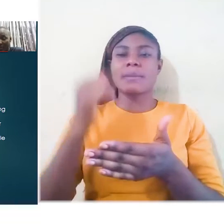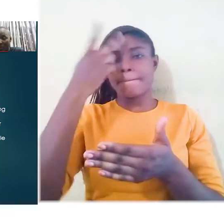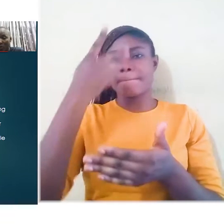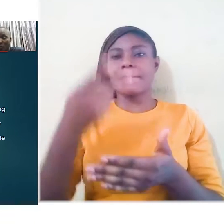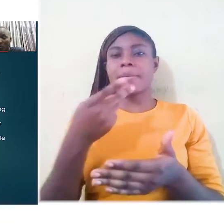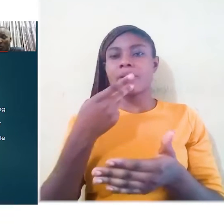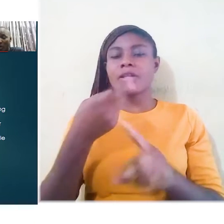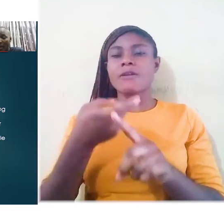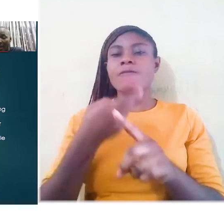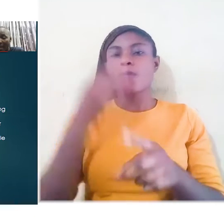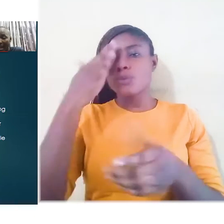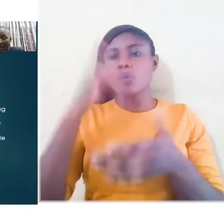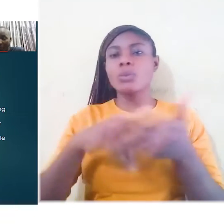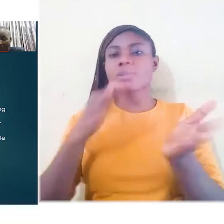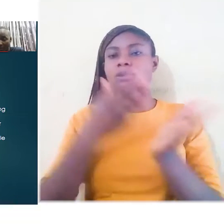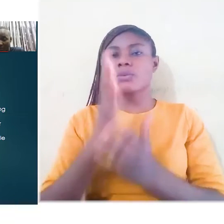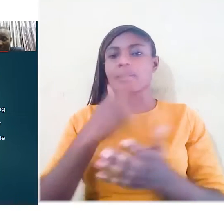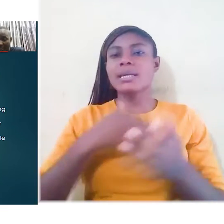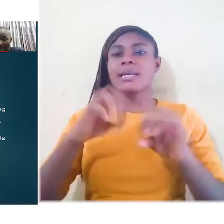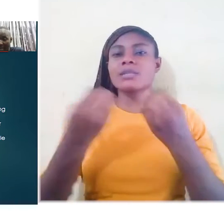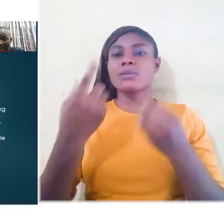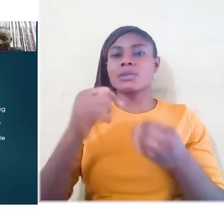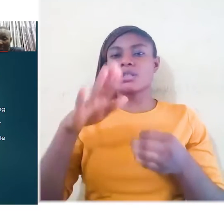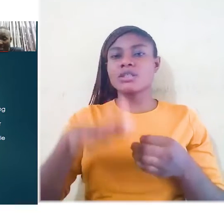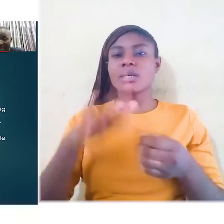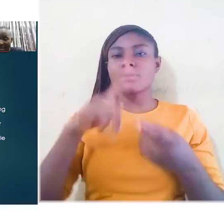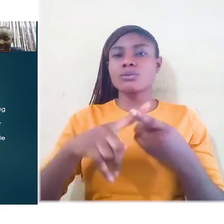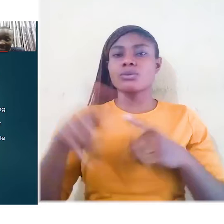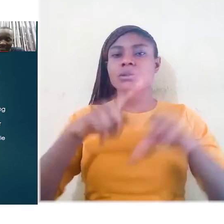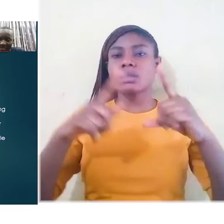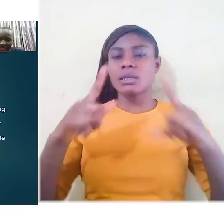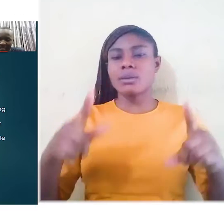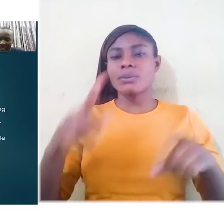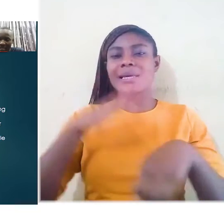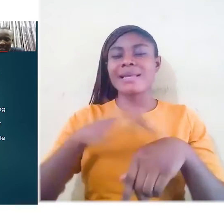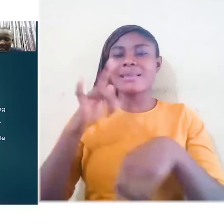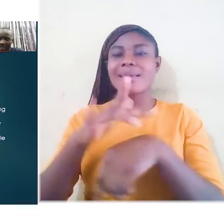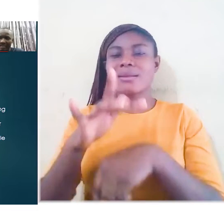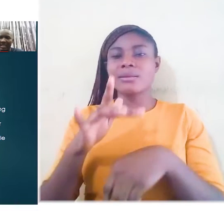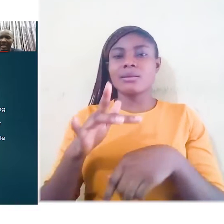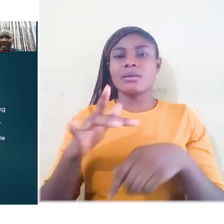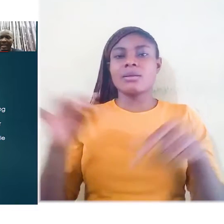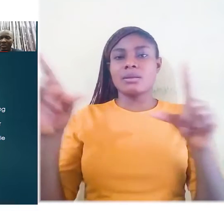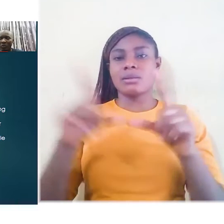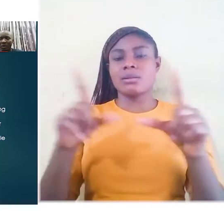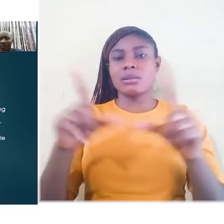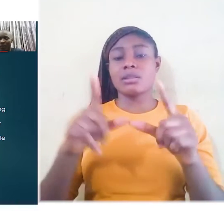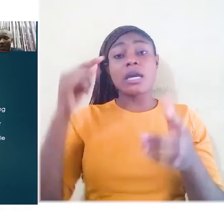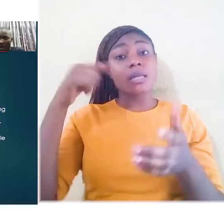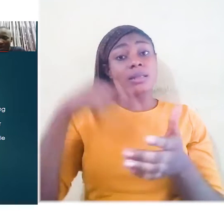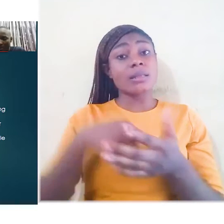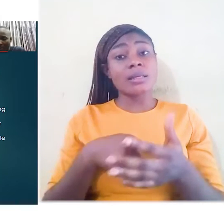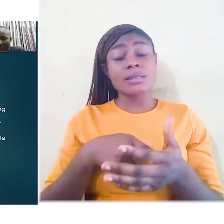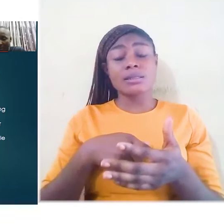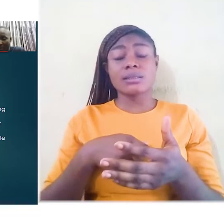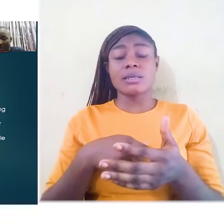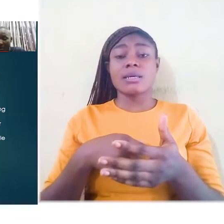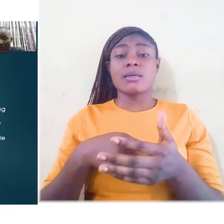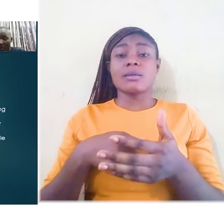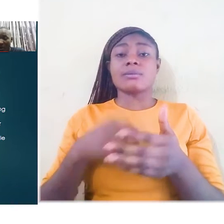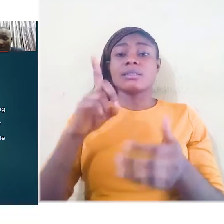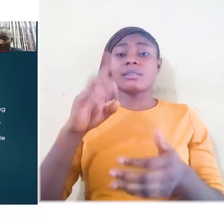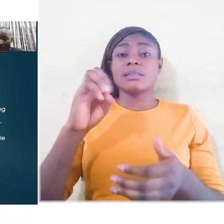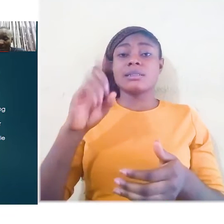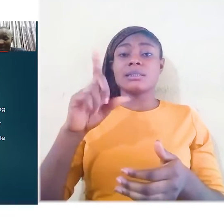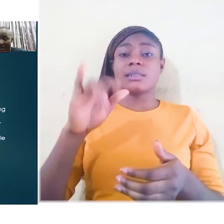child to a language, a sign language at an early stage. This delay is what invariably